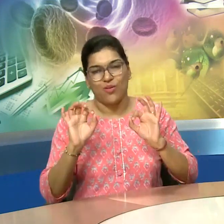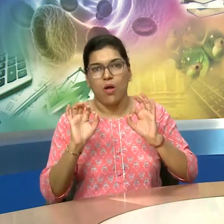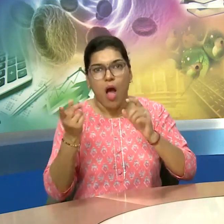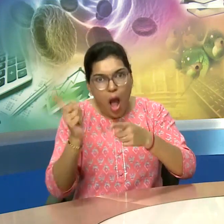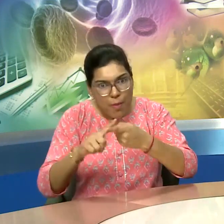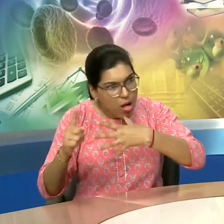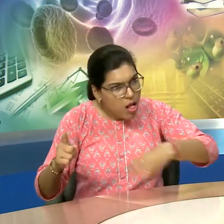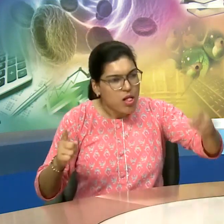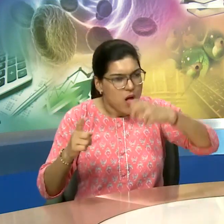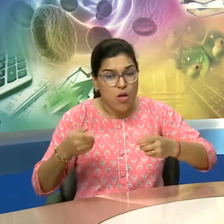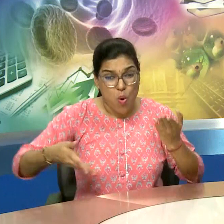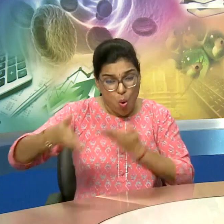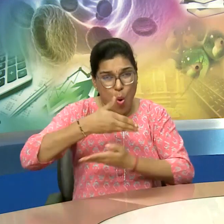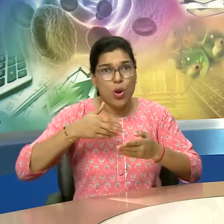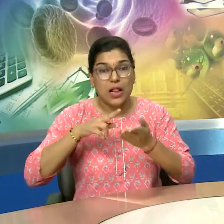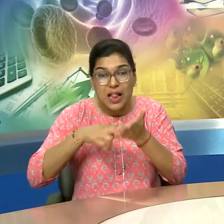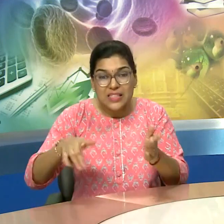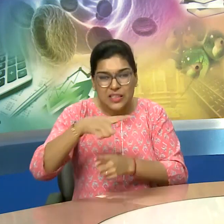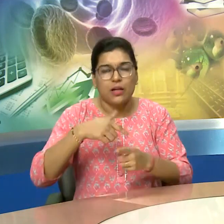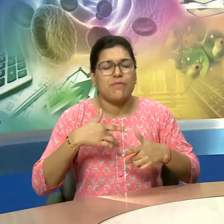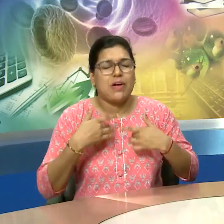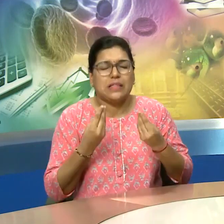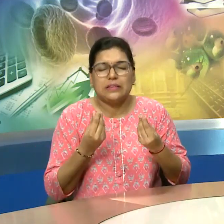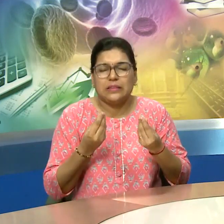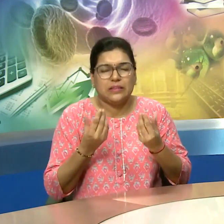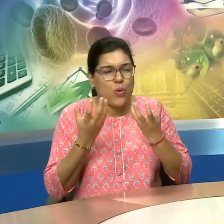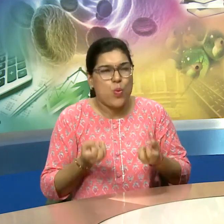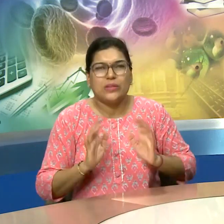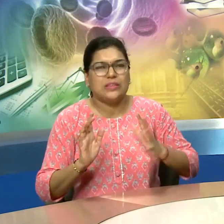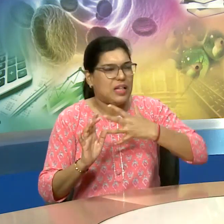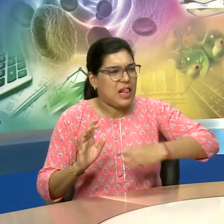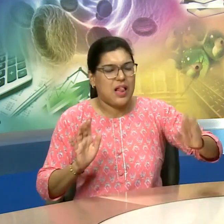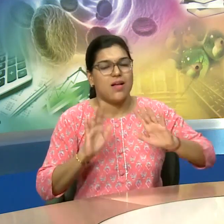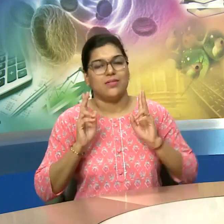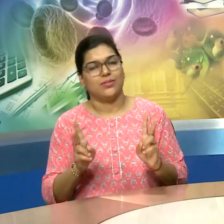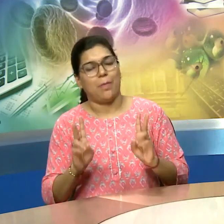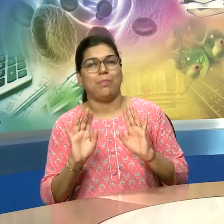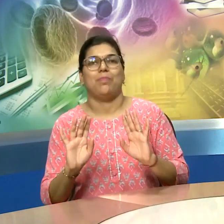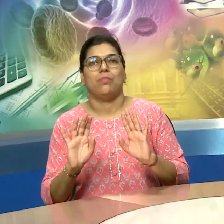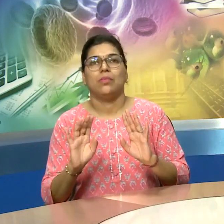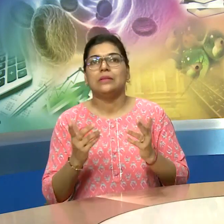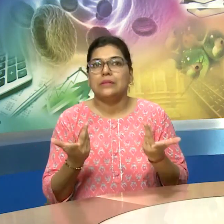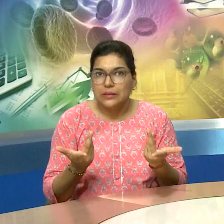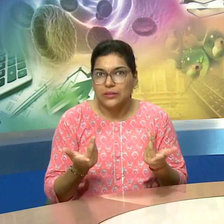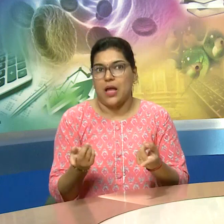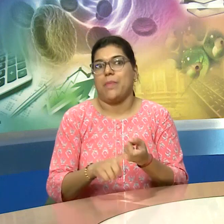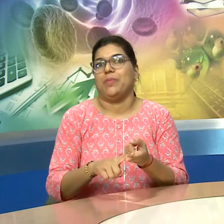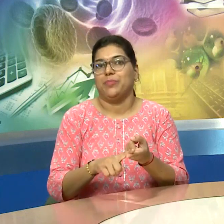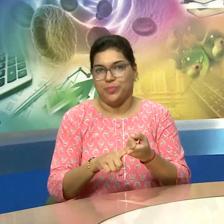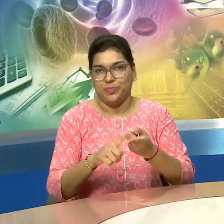resource, water, air, soil. We need all those natural resources,